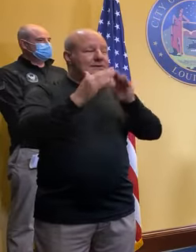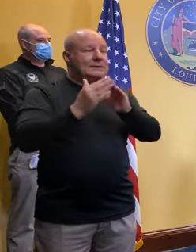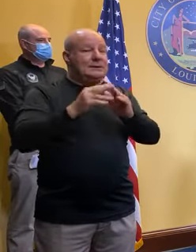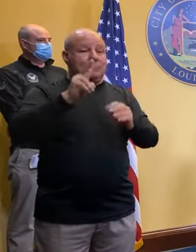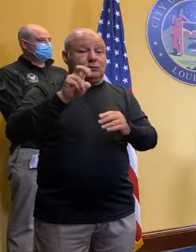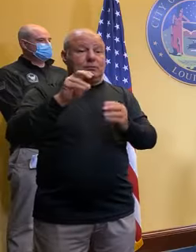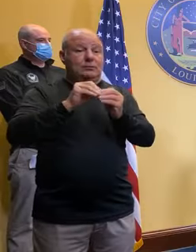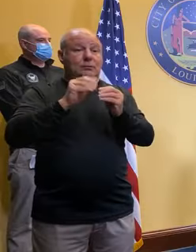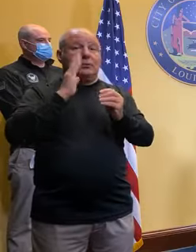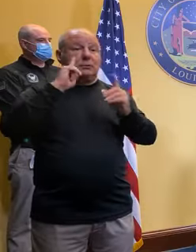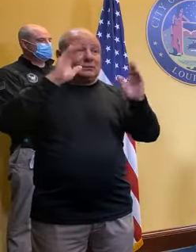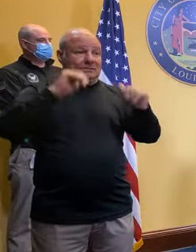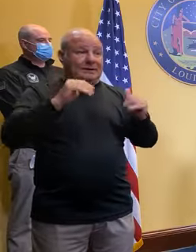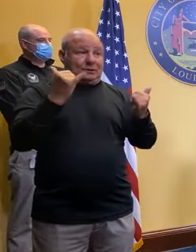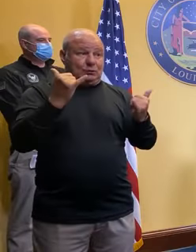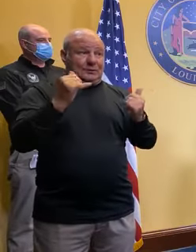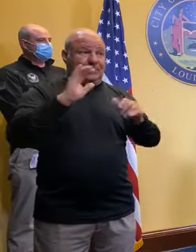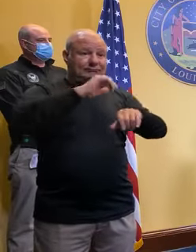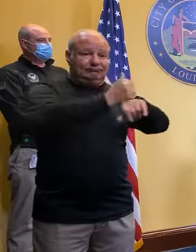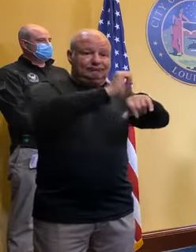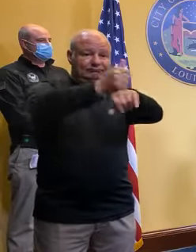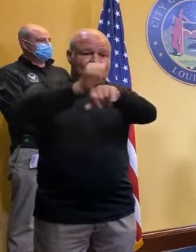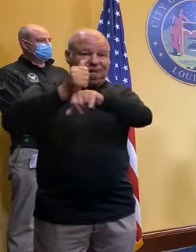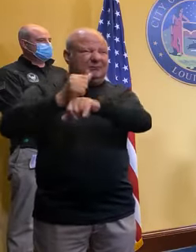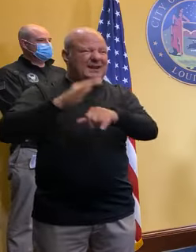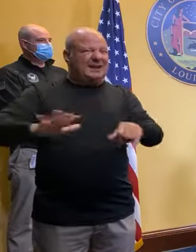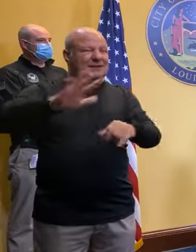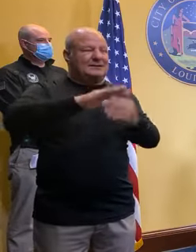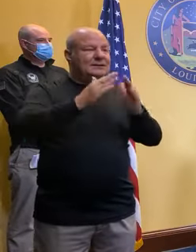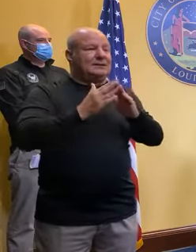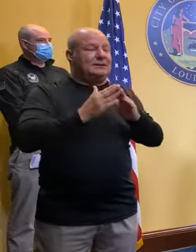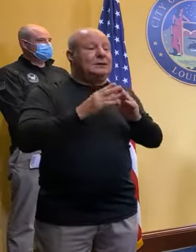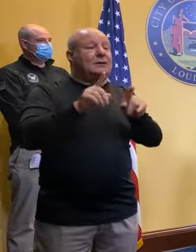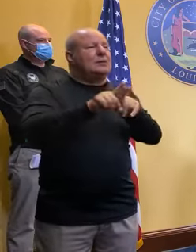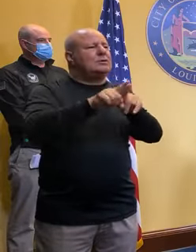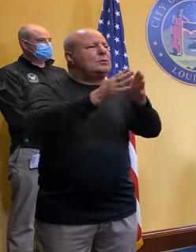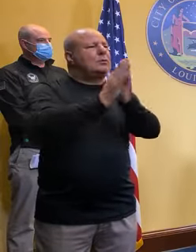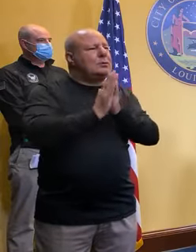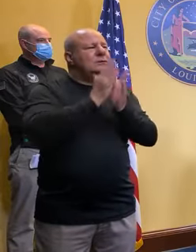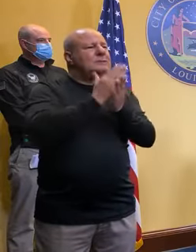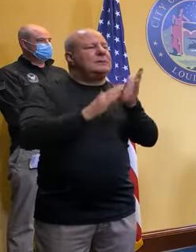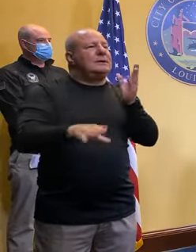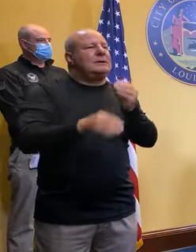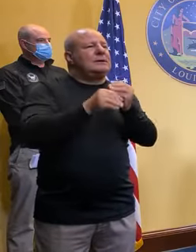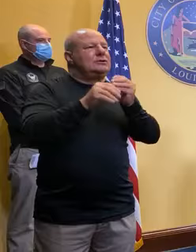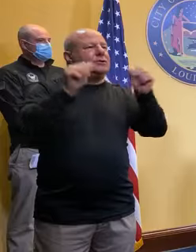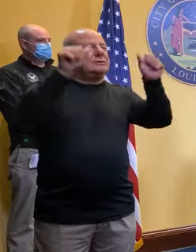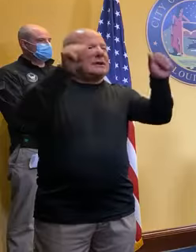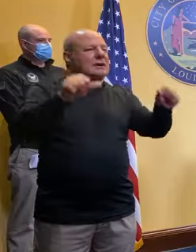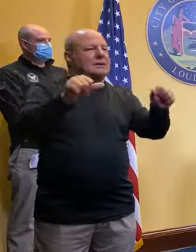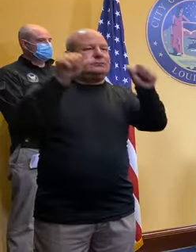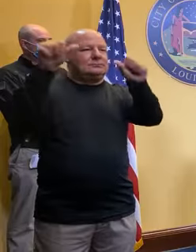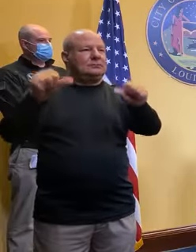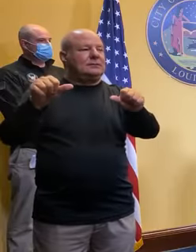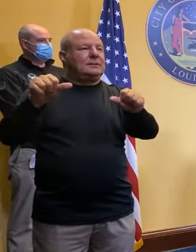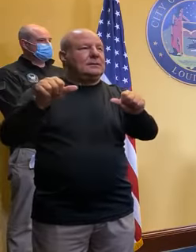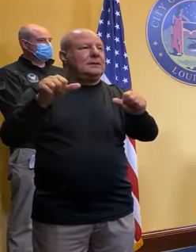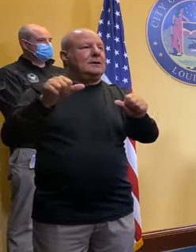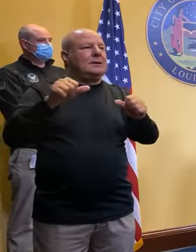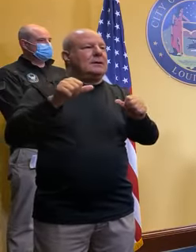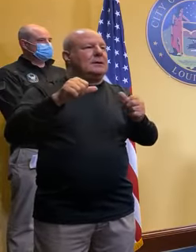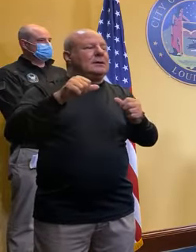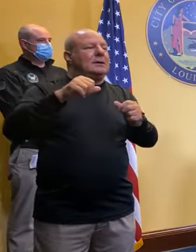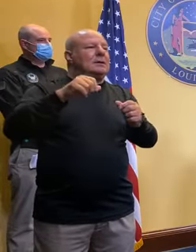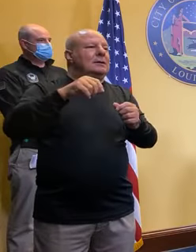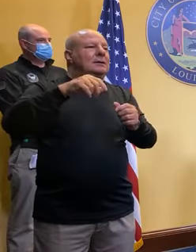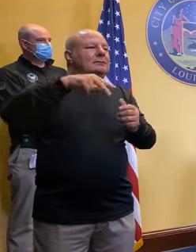200 more are expected to hit the street today. We have also requested just some additional signage and tripods from the